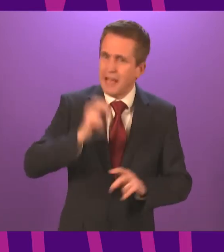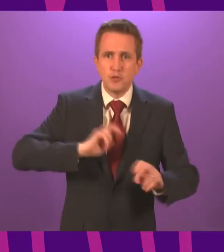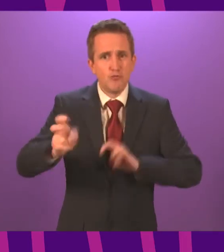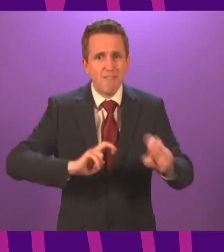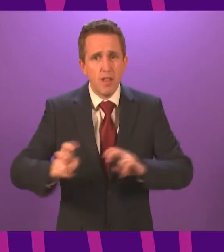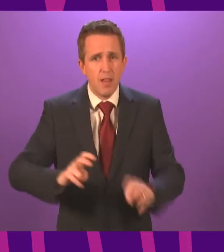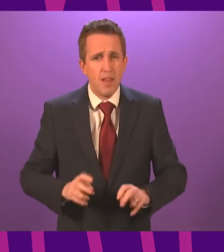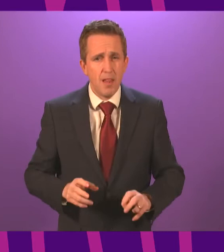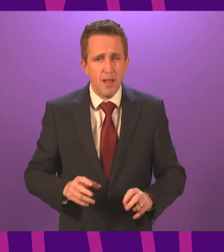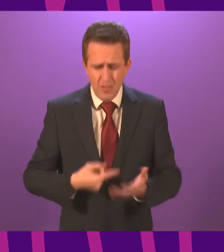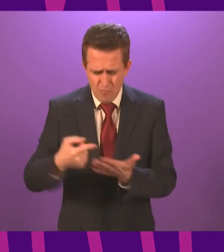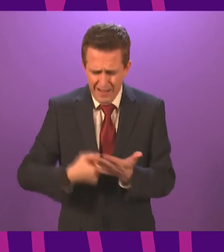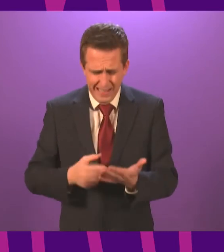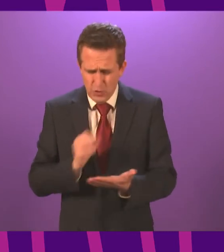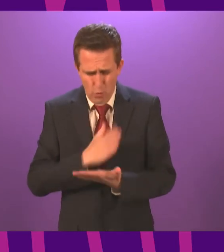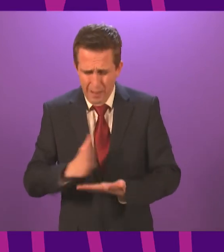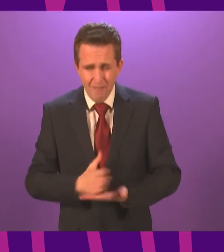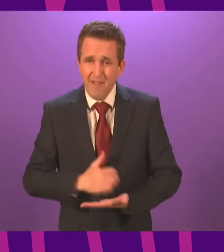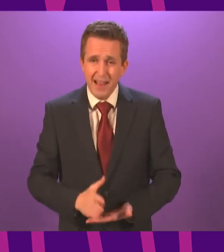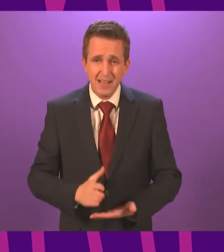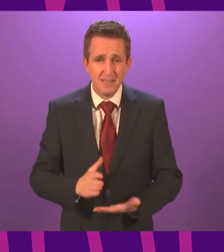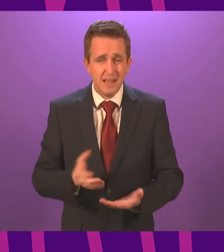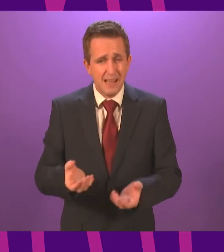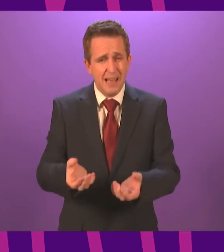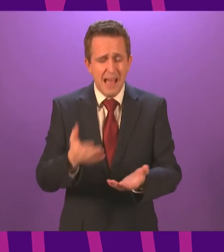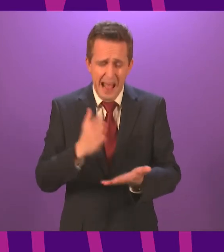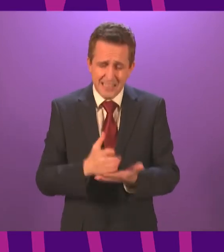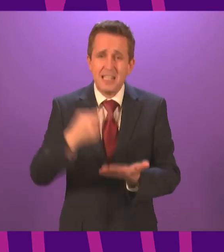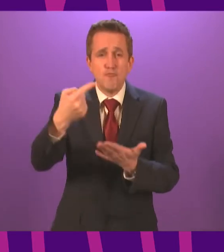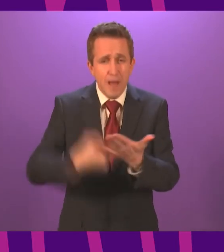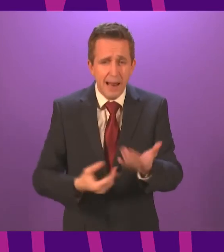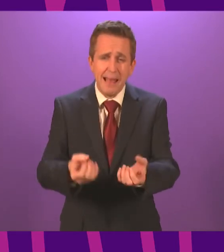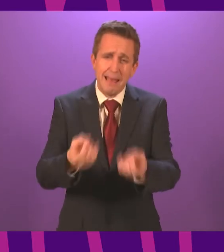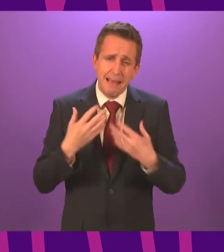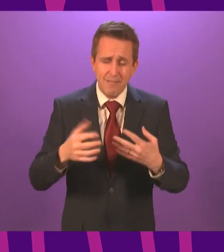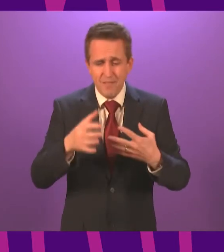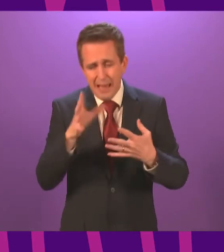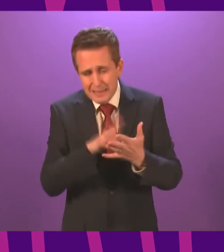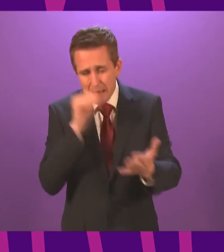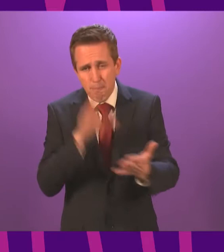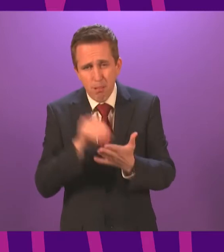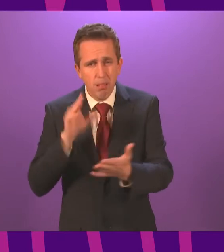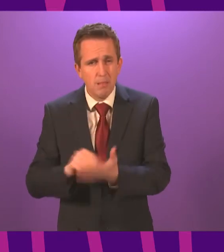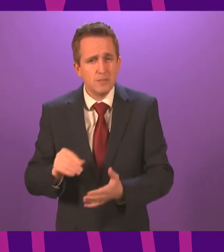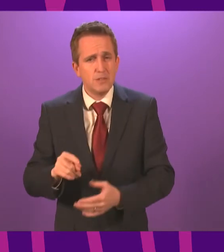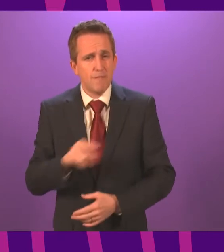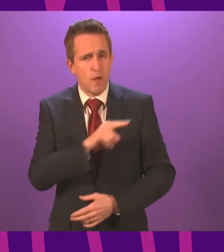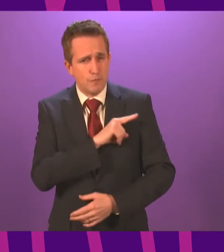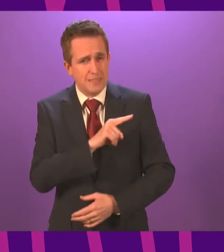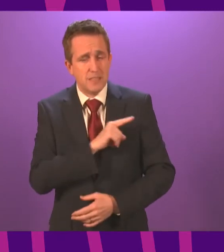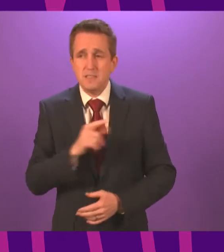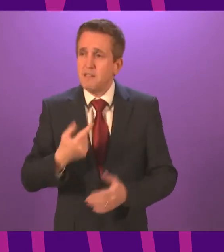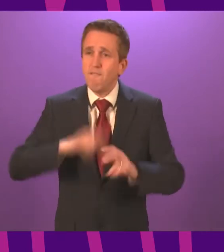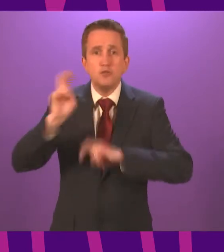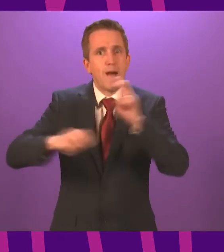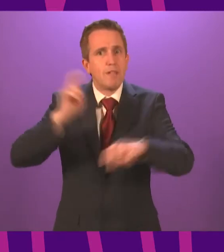don't define a travel ban. In fact, they give over dozens, I mean dozens, of non-exhaustive examples of reasonable